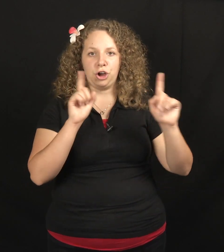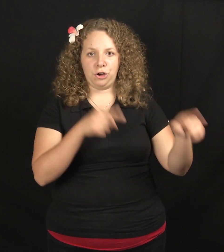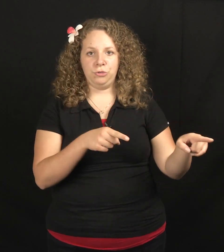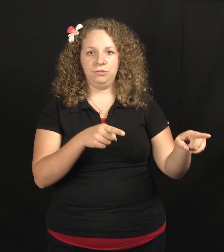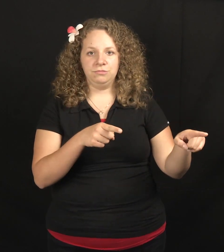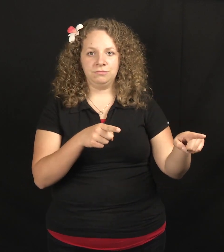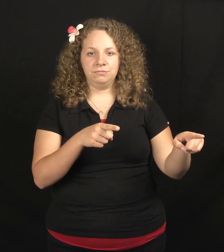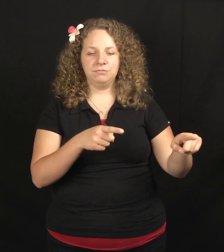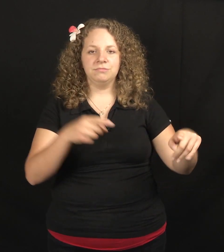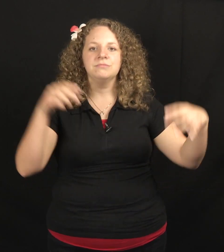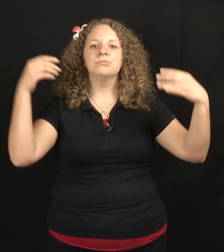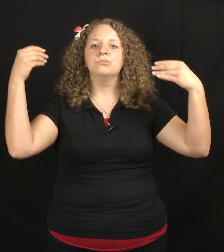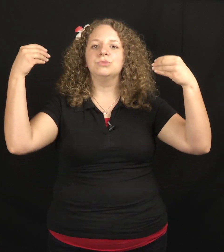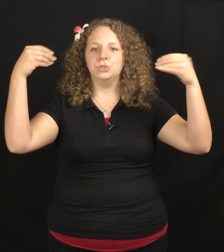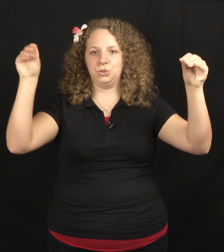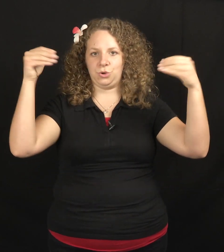go, store,